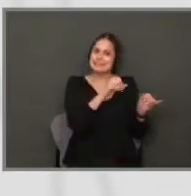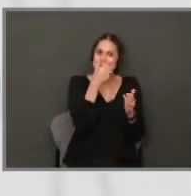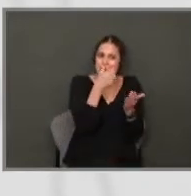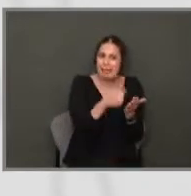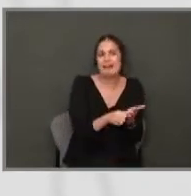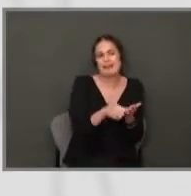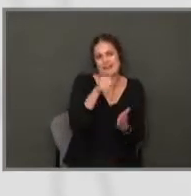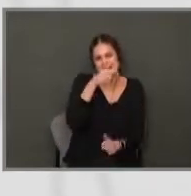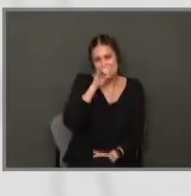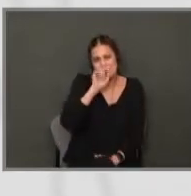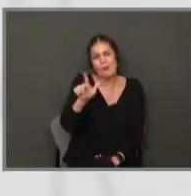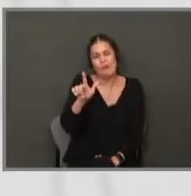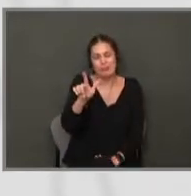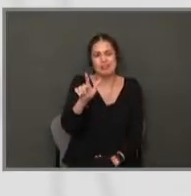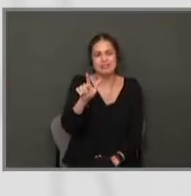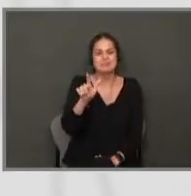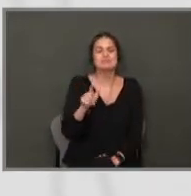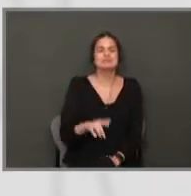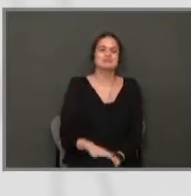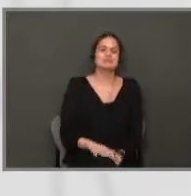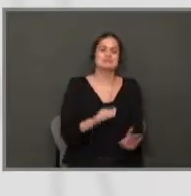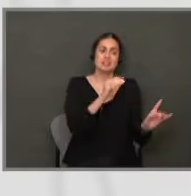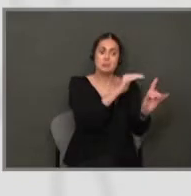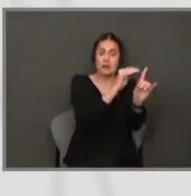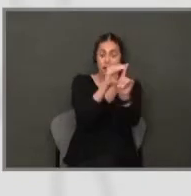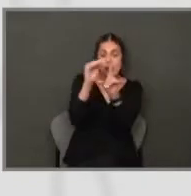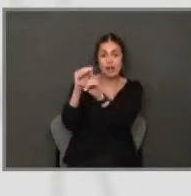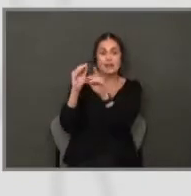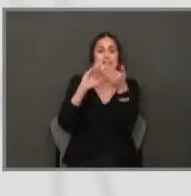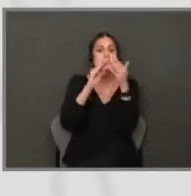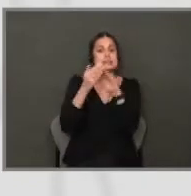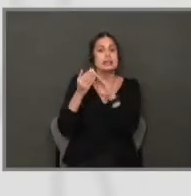April. And a reminder that the city represents 20% of your tax bill.